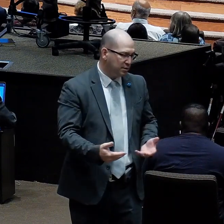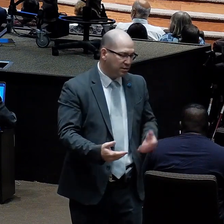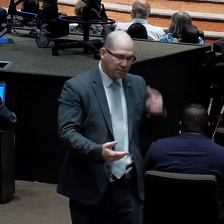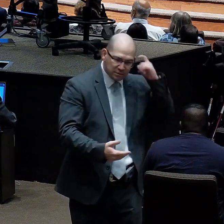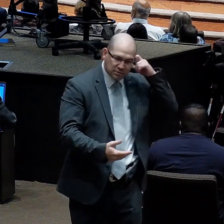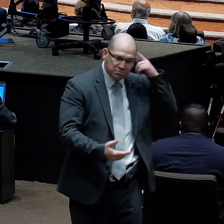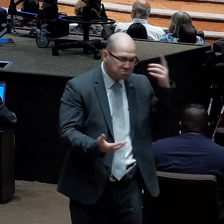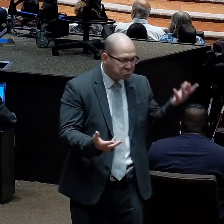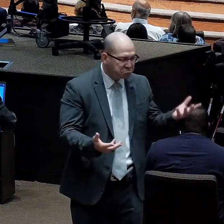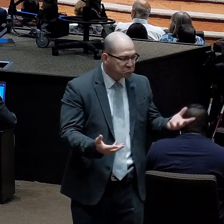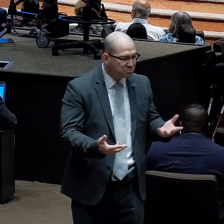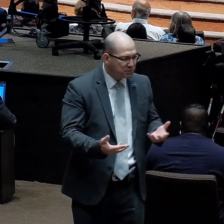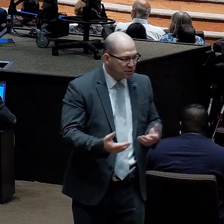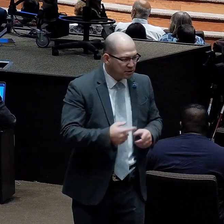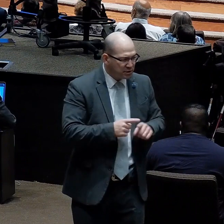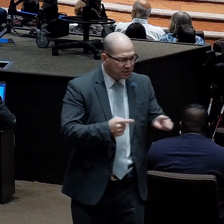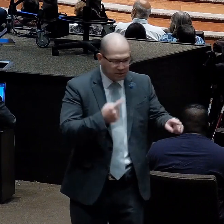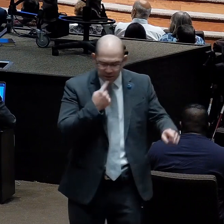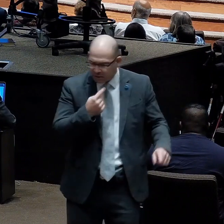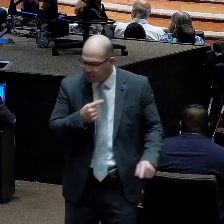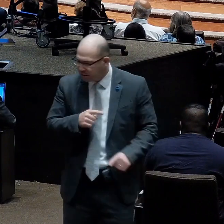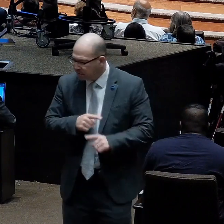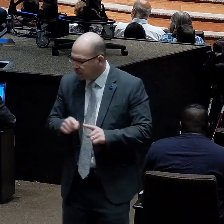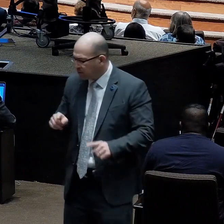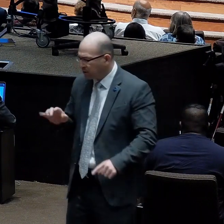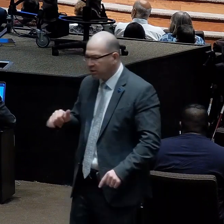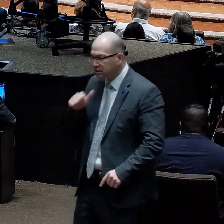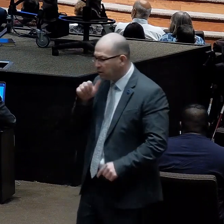And then he says, but that's not all.